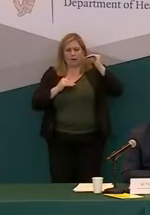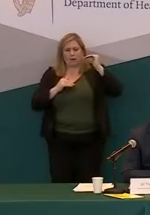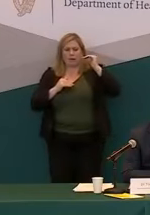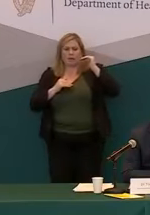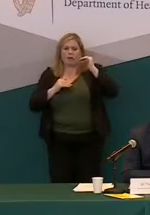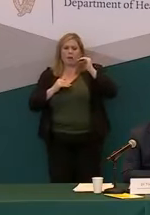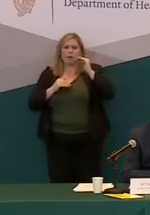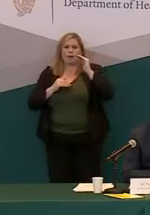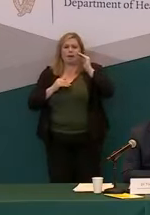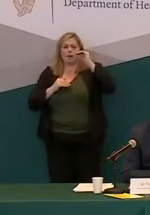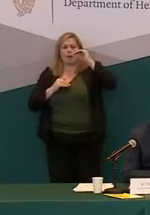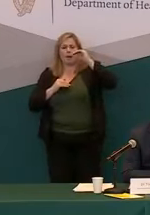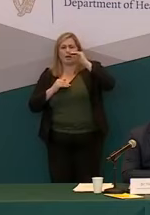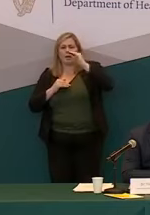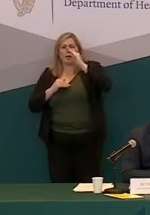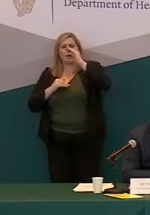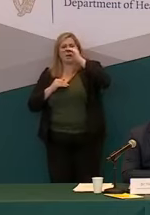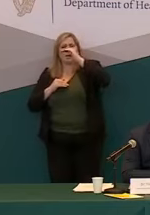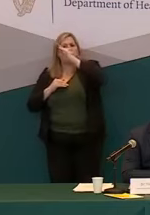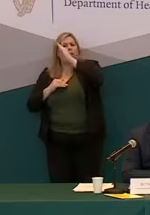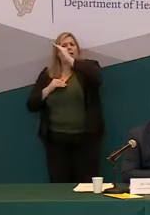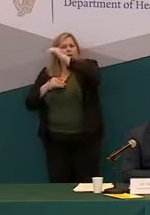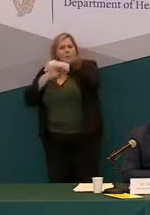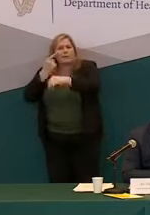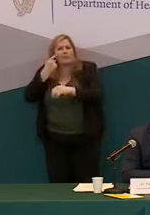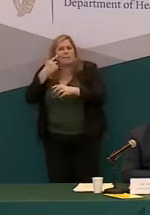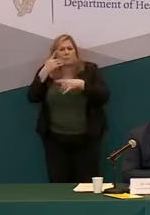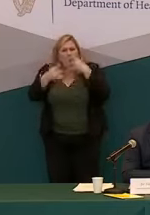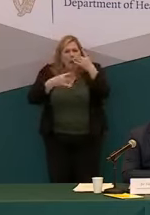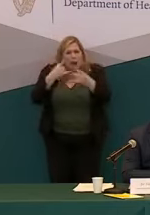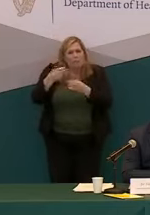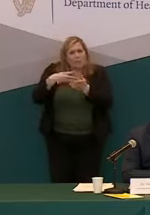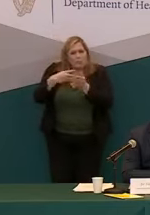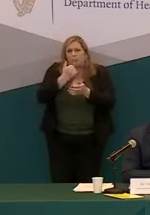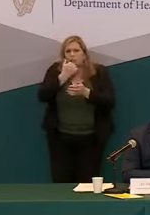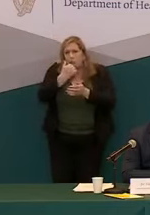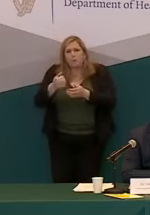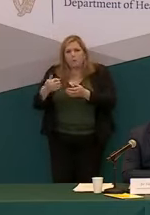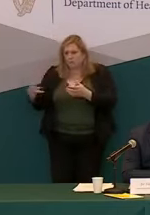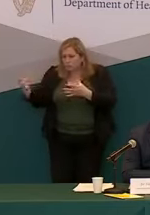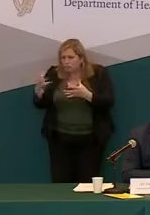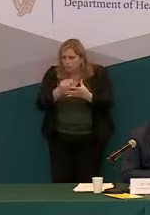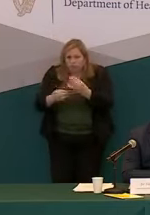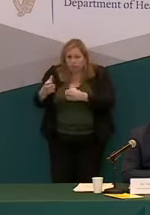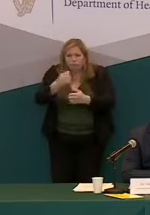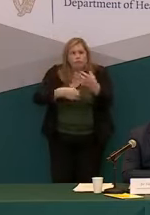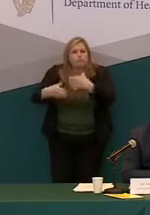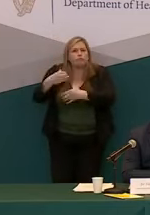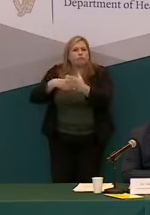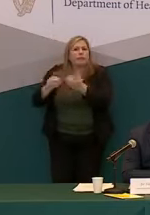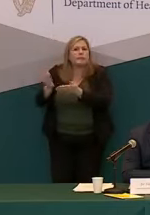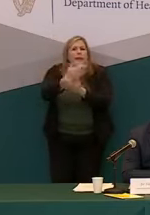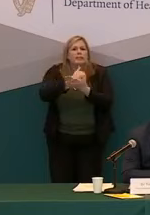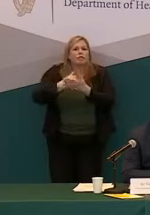really marked change in the growth rate of the number of cumulative cases. The same is true of hospitalizations.